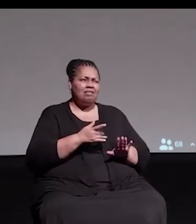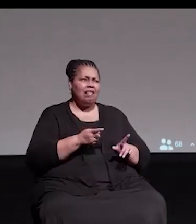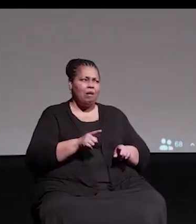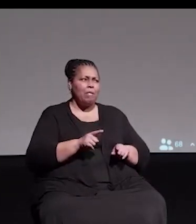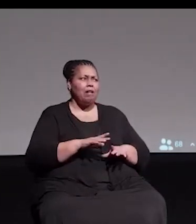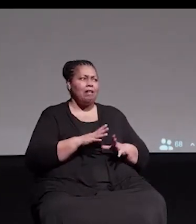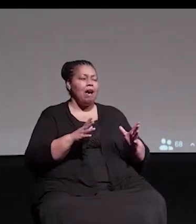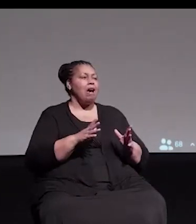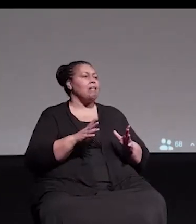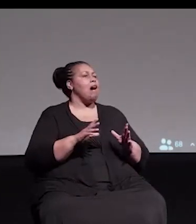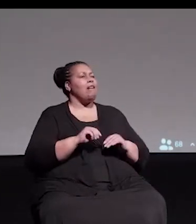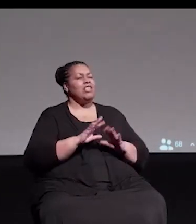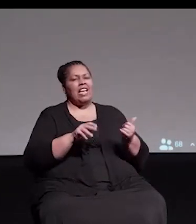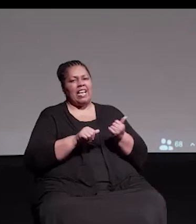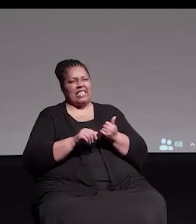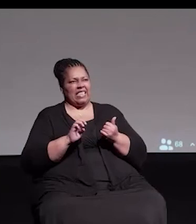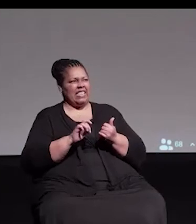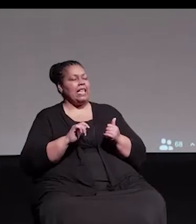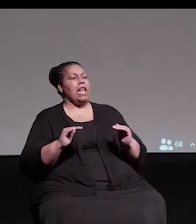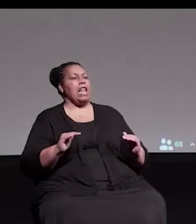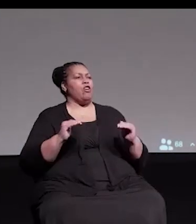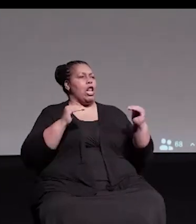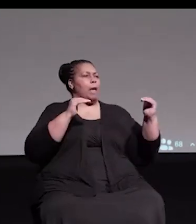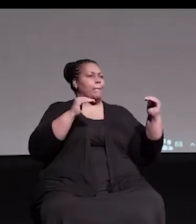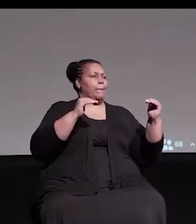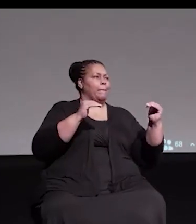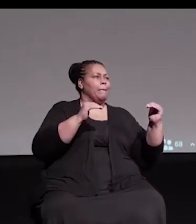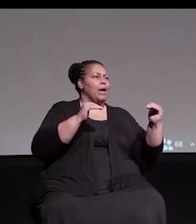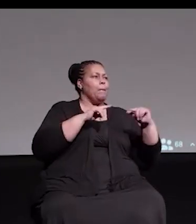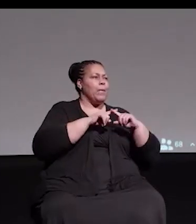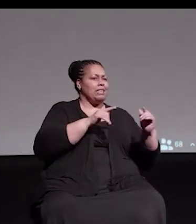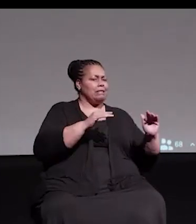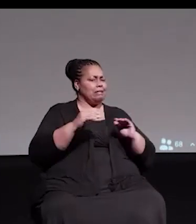up. So I'm curious for your take on that.